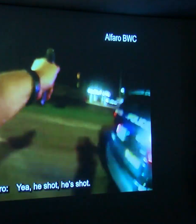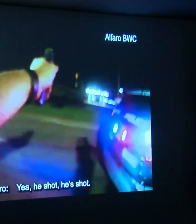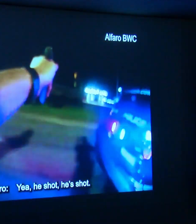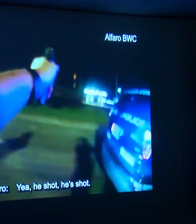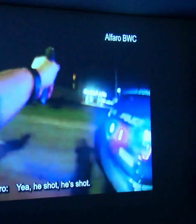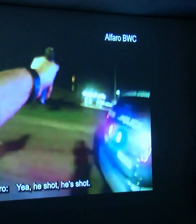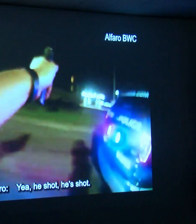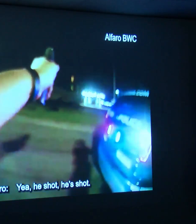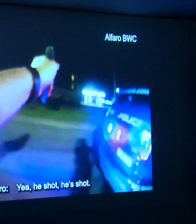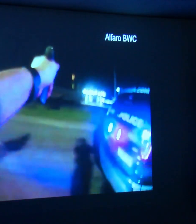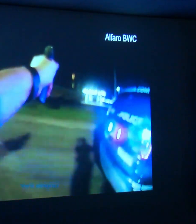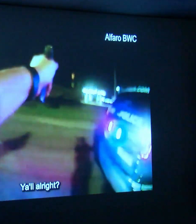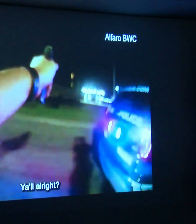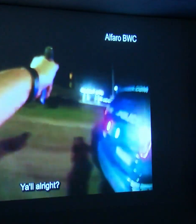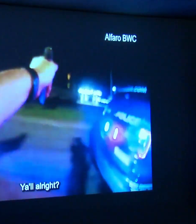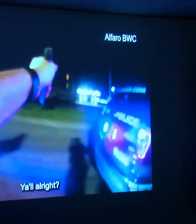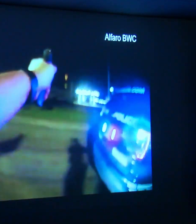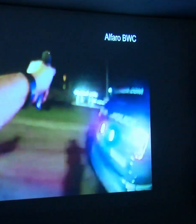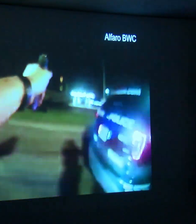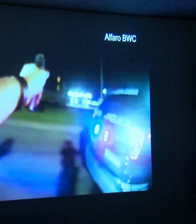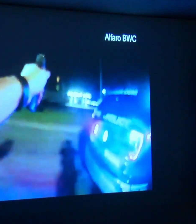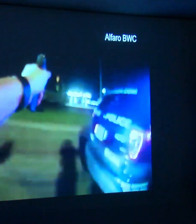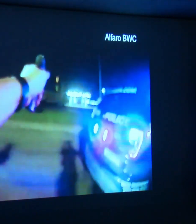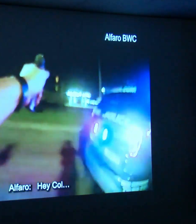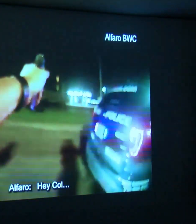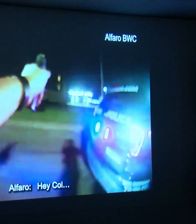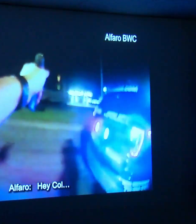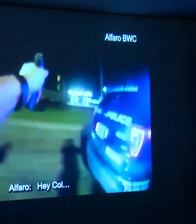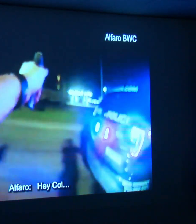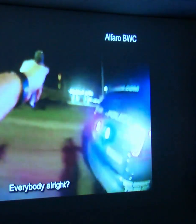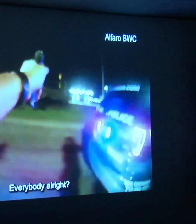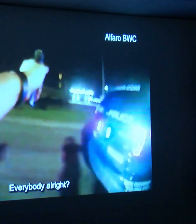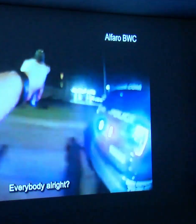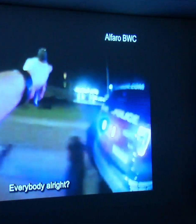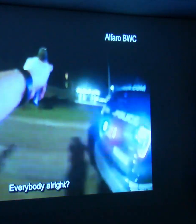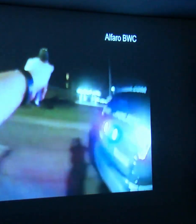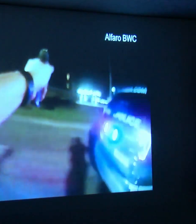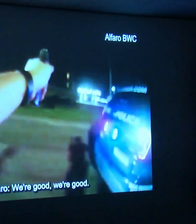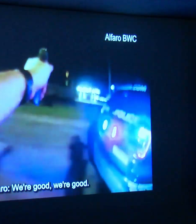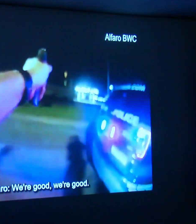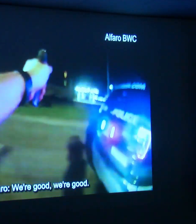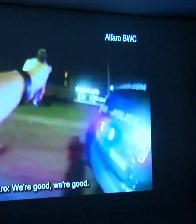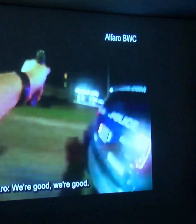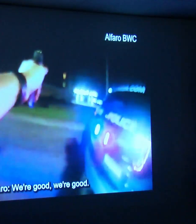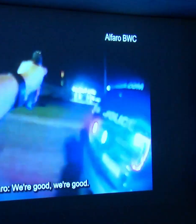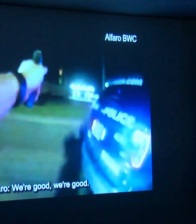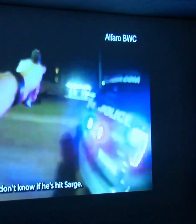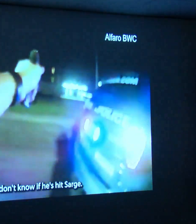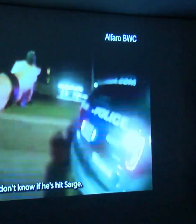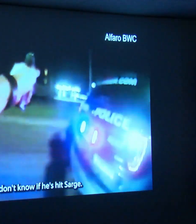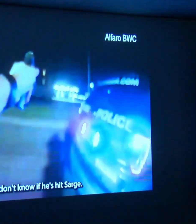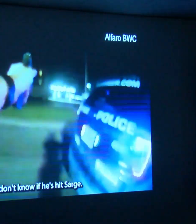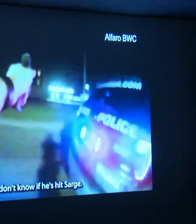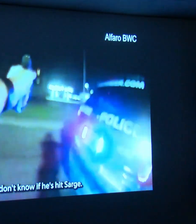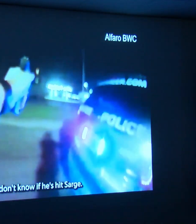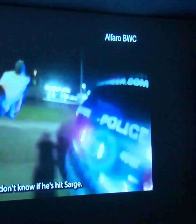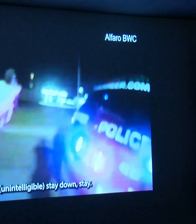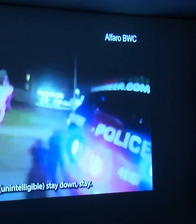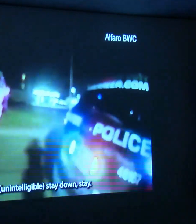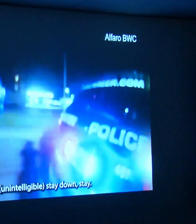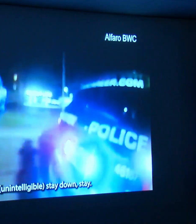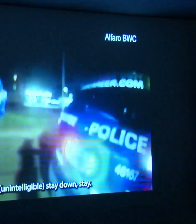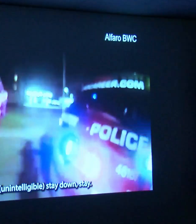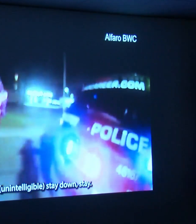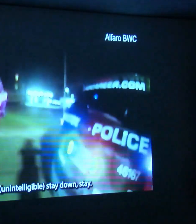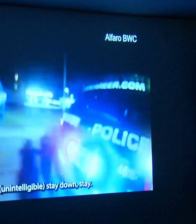Yeah, he's shot. Y'all all right? Hey, Colt. Everybody's all right? We're good. We're good. I don't know if he's hit, Sarge.